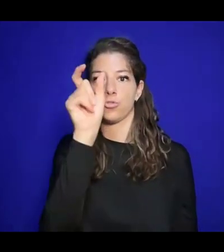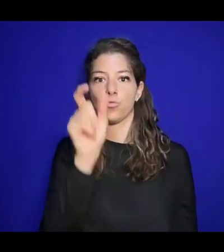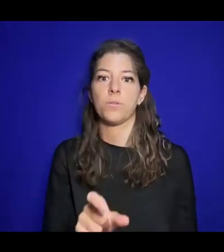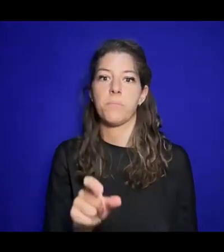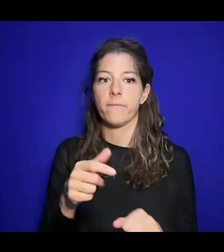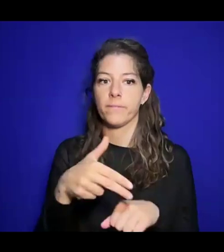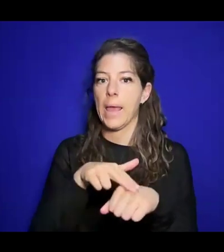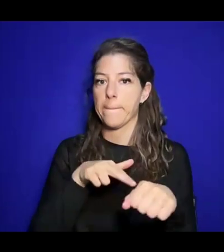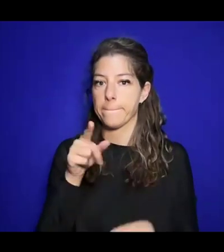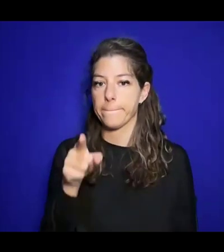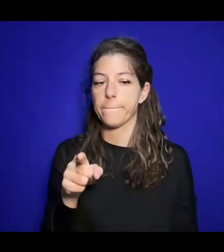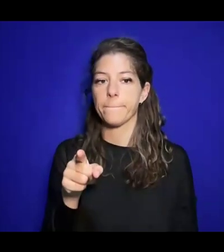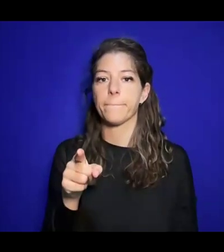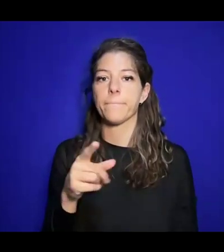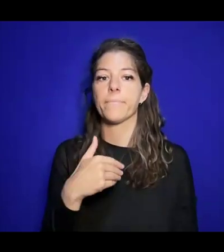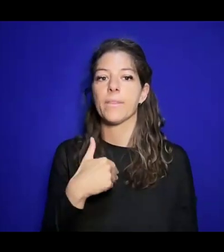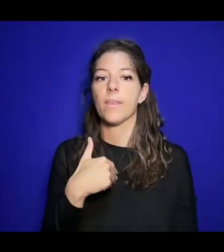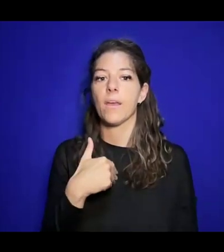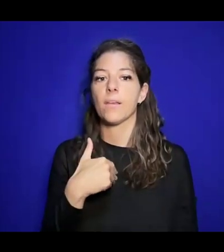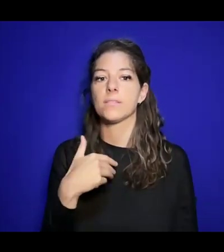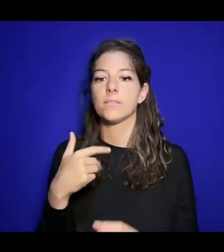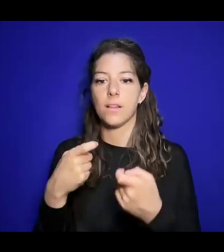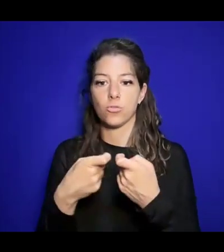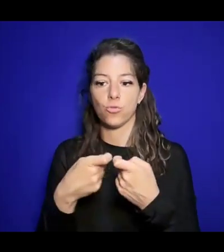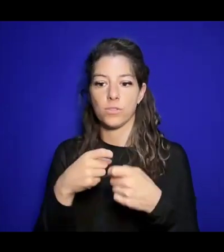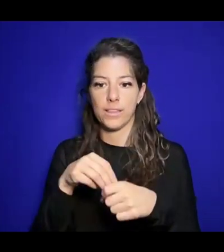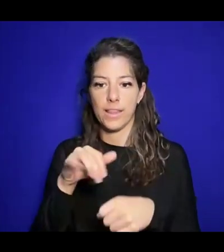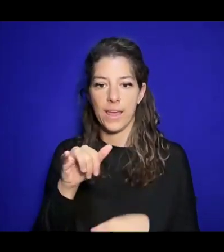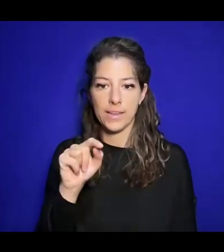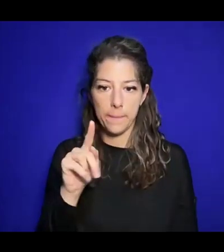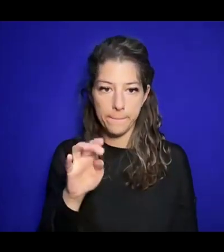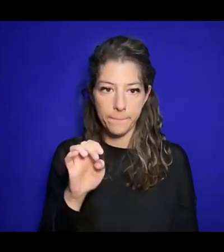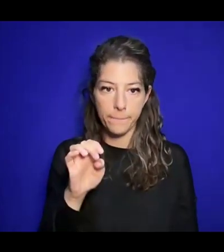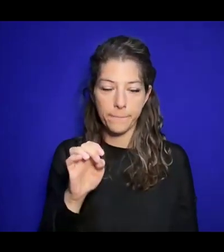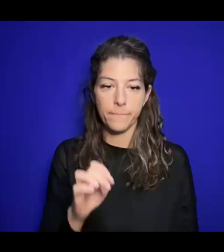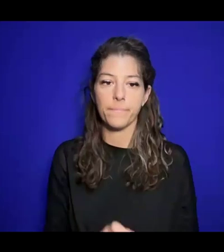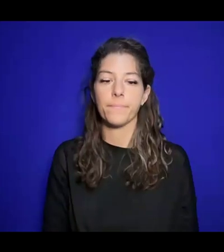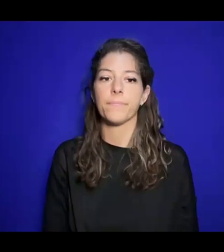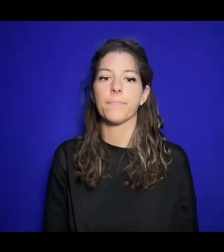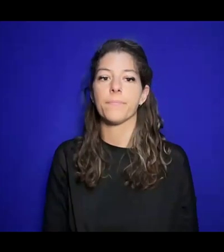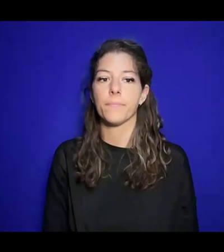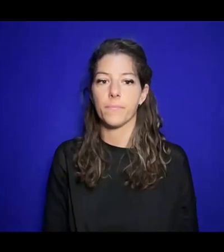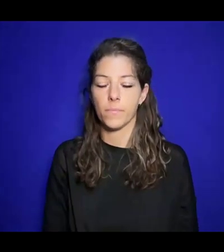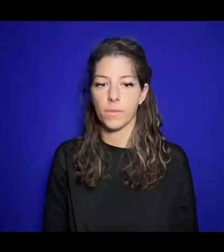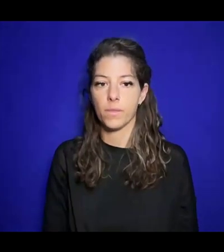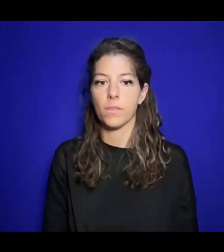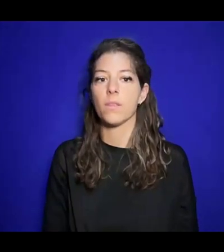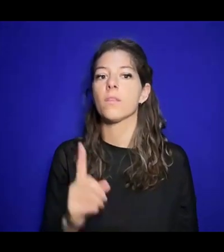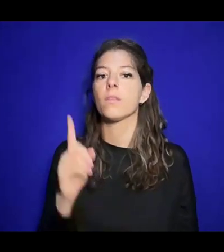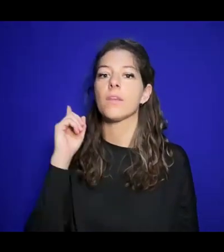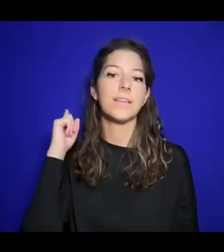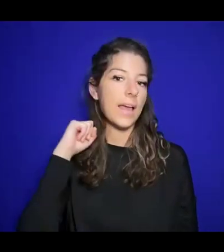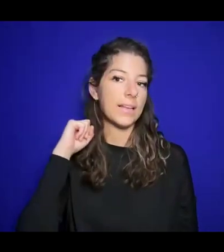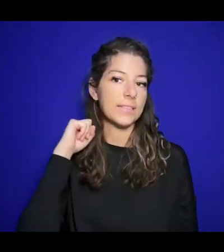tape, and it has electrodes in this piece of tape, and they on your neck, which